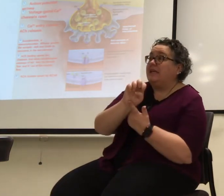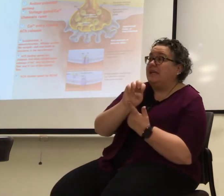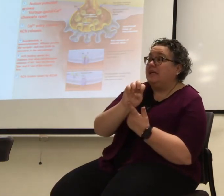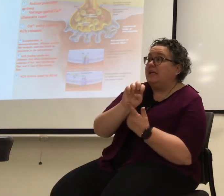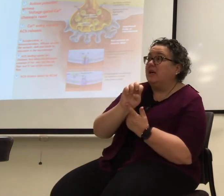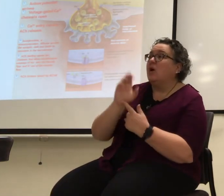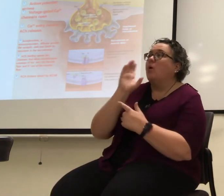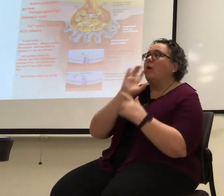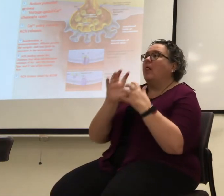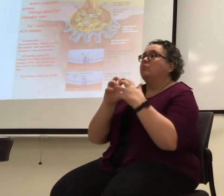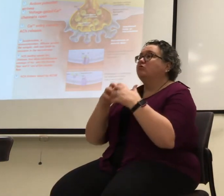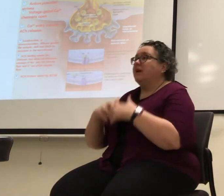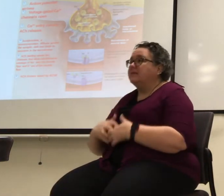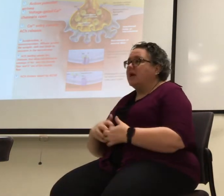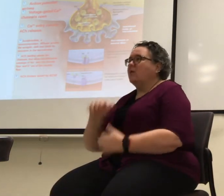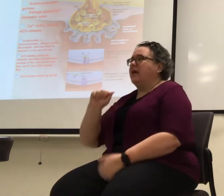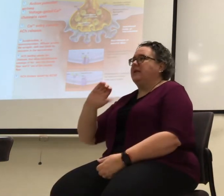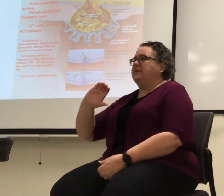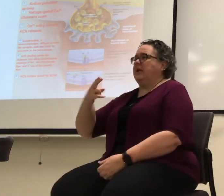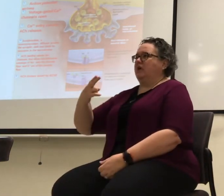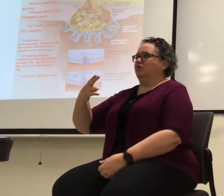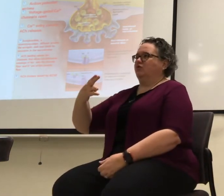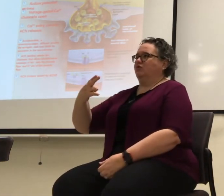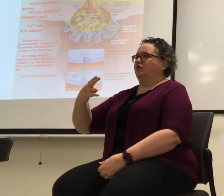ACH removed.